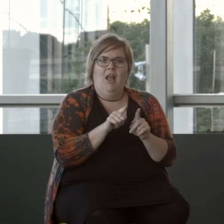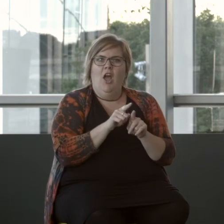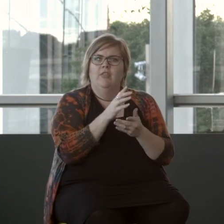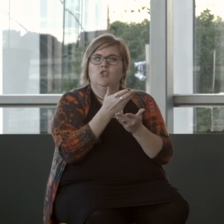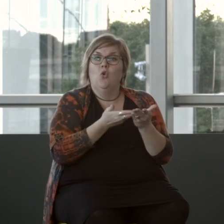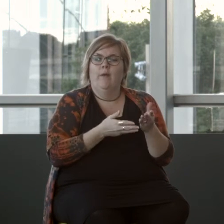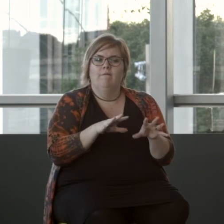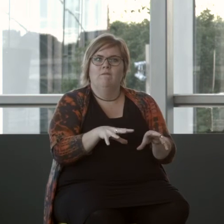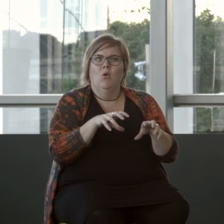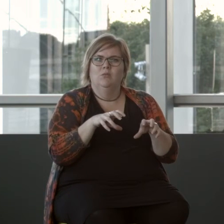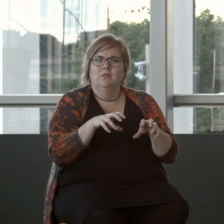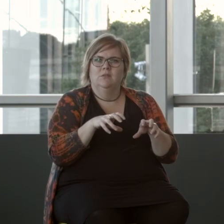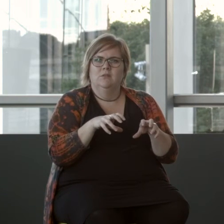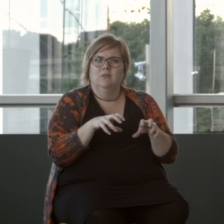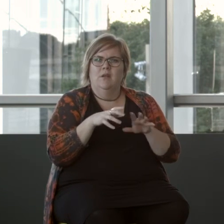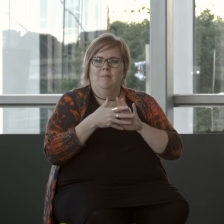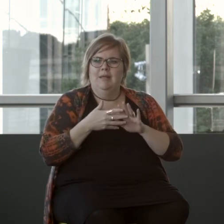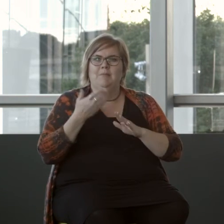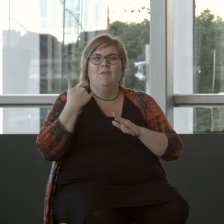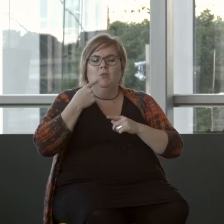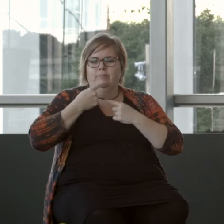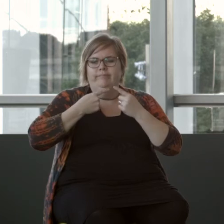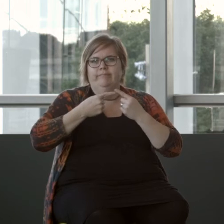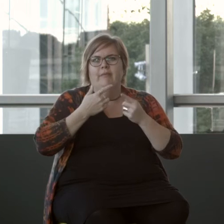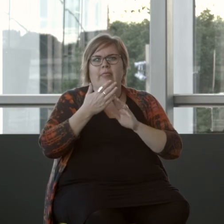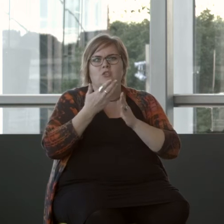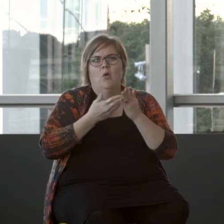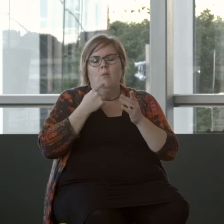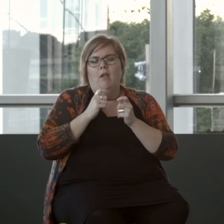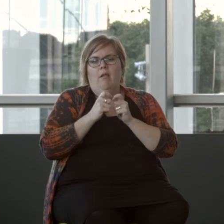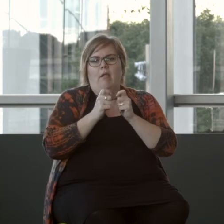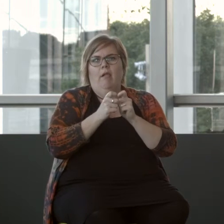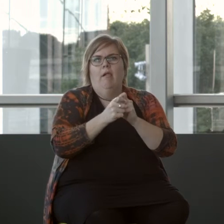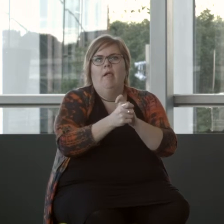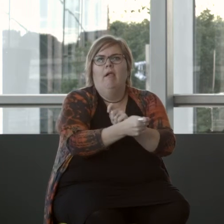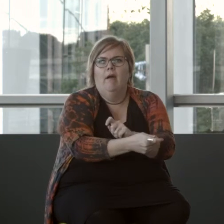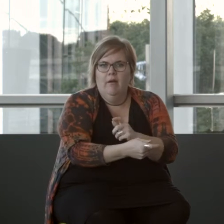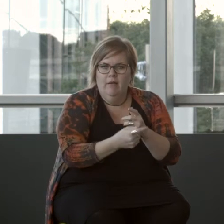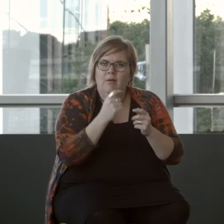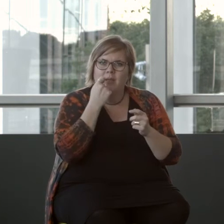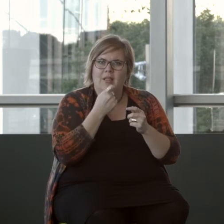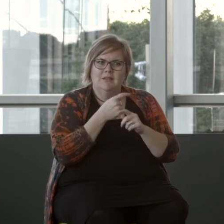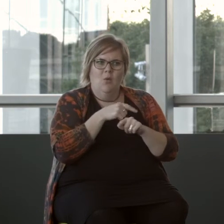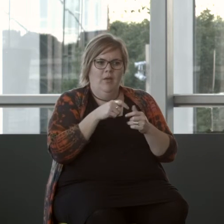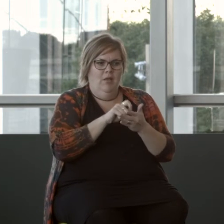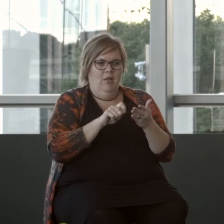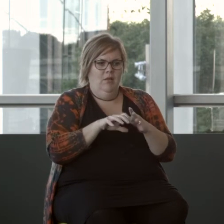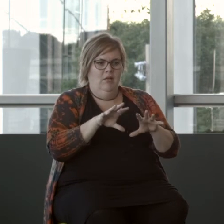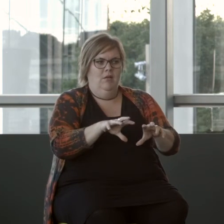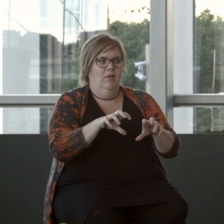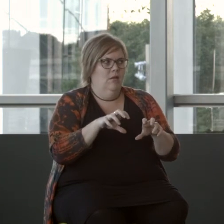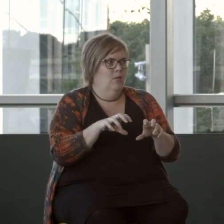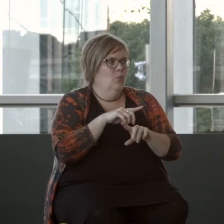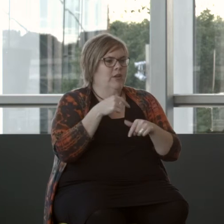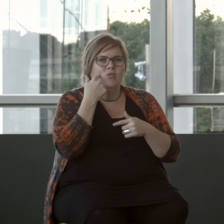of change and morphing over time, and we've started to try and keep them as they were and hold on to that culture, especially in